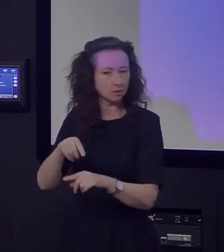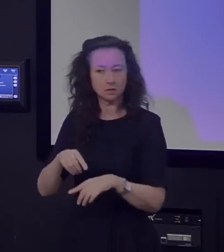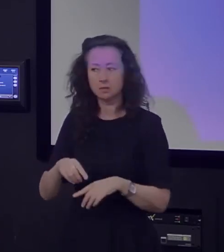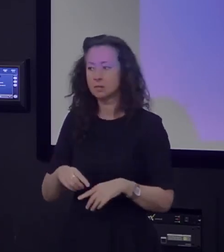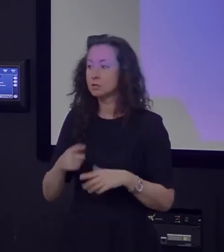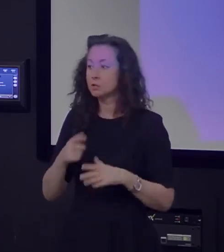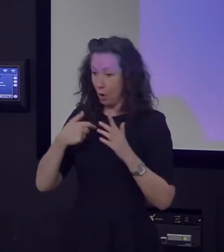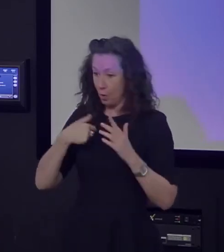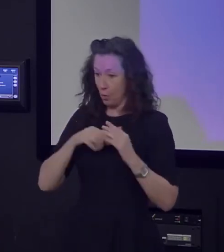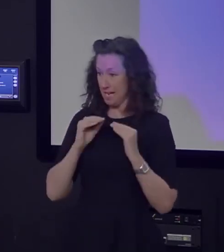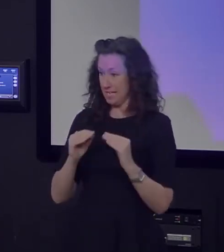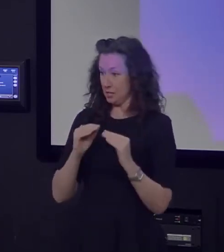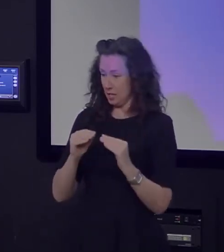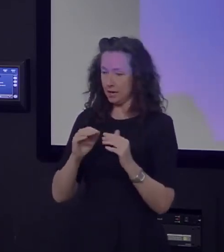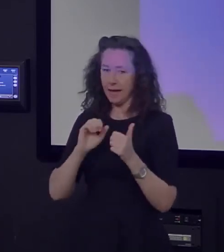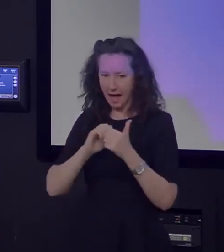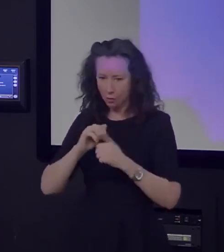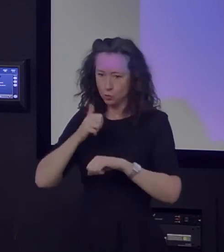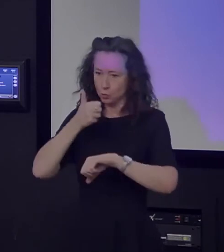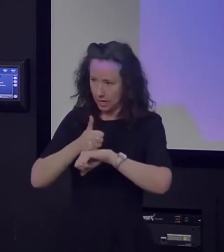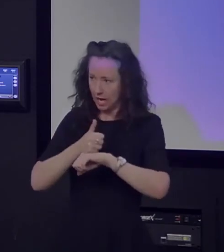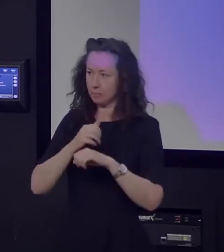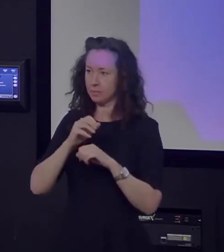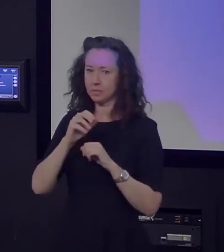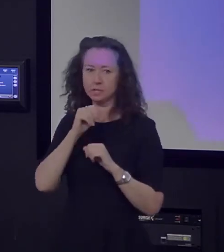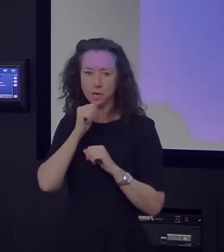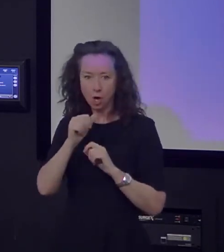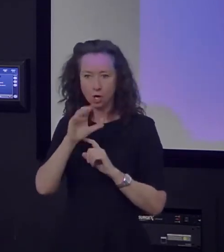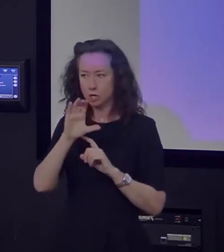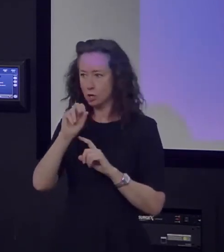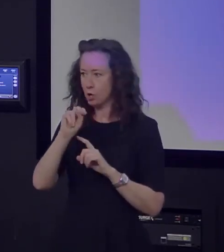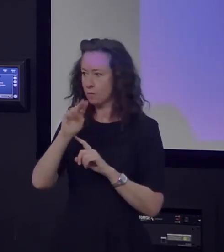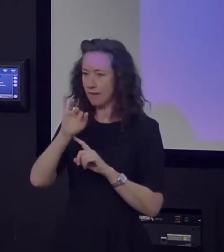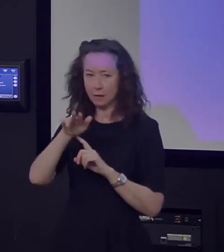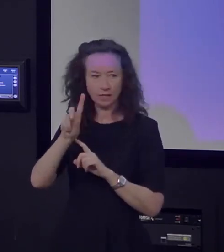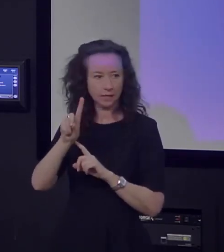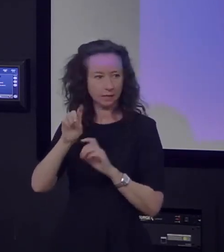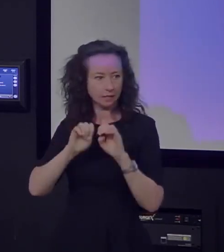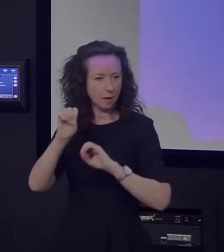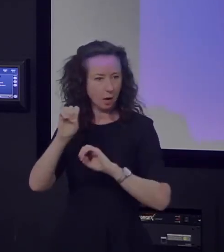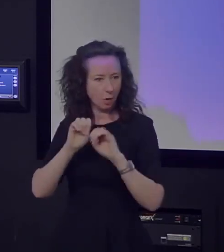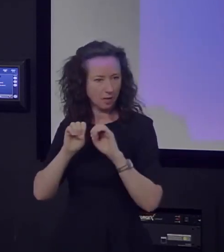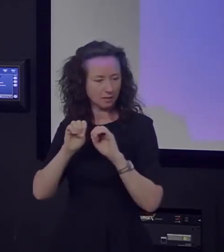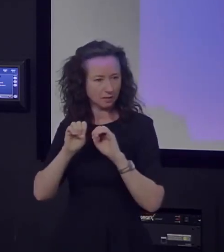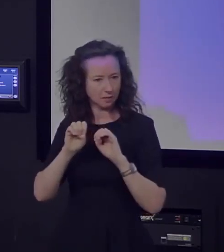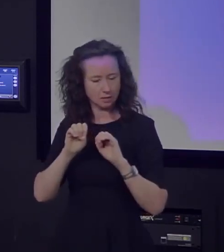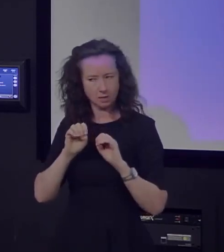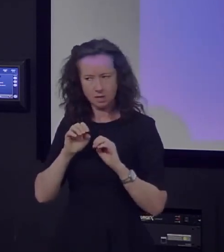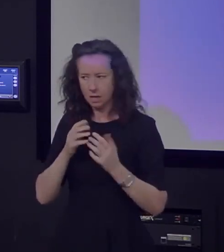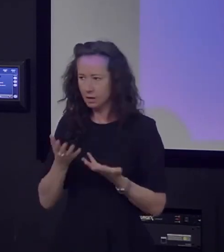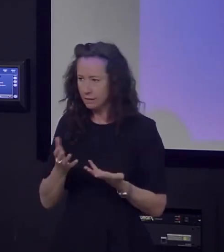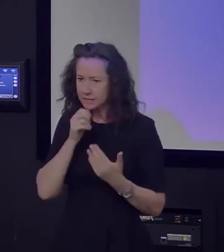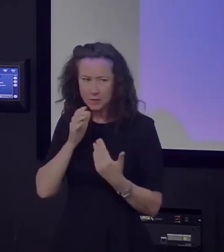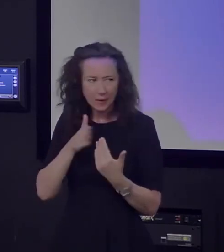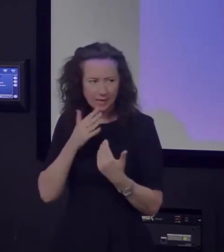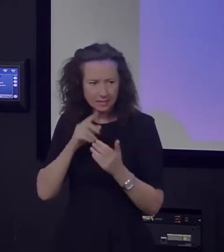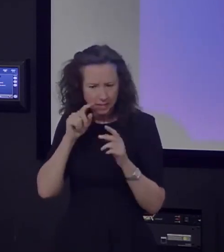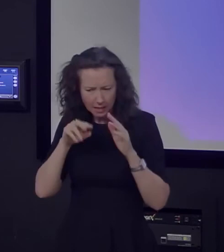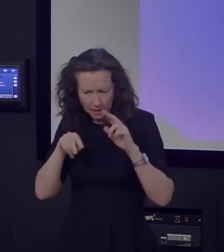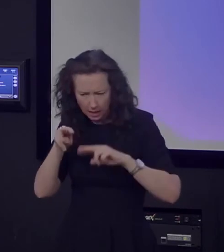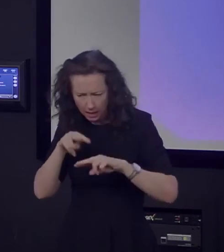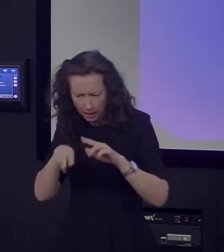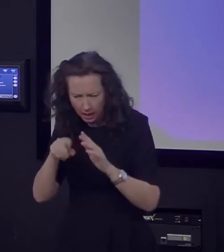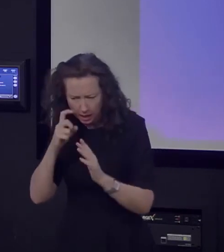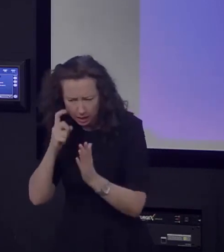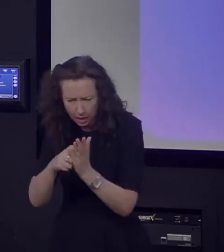how to design an unconfounded experiment, is very hard to discover because you don't get any feedback that you have a